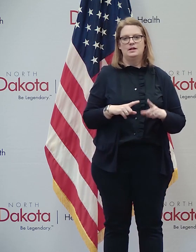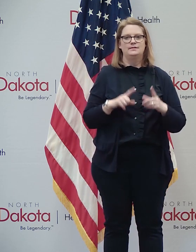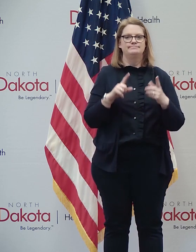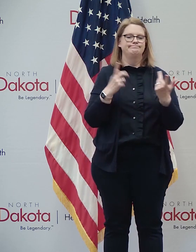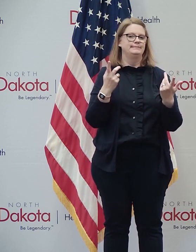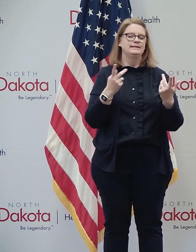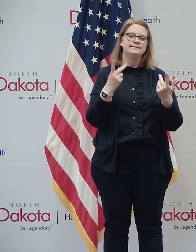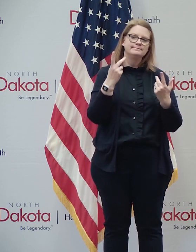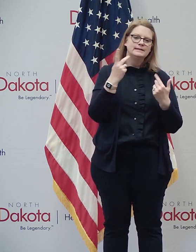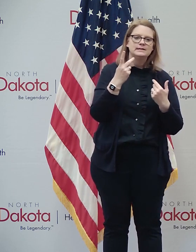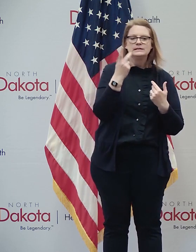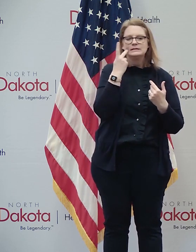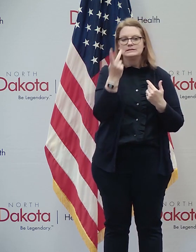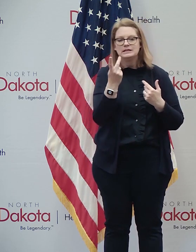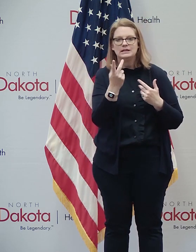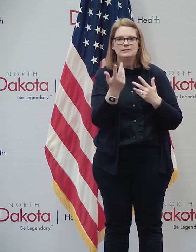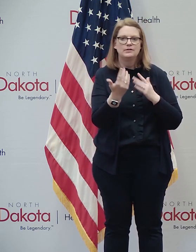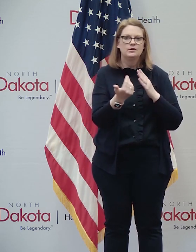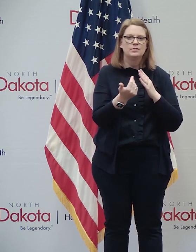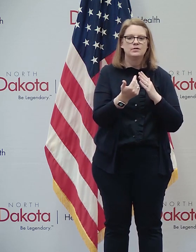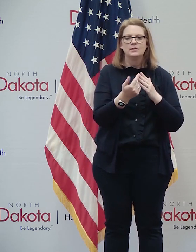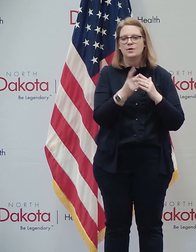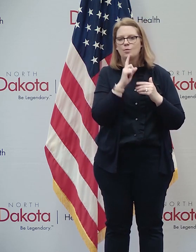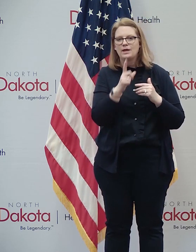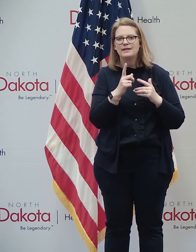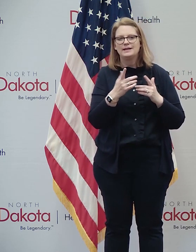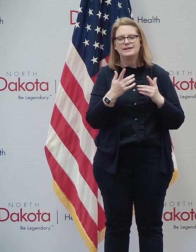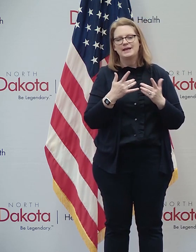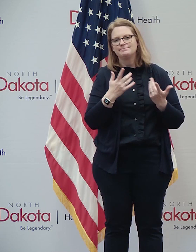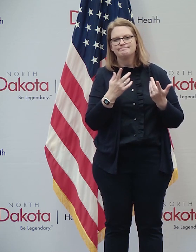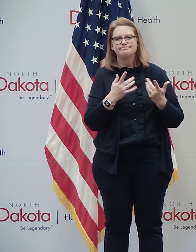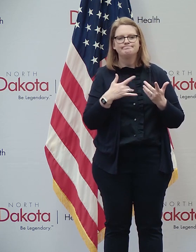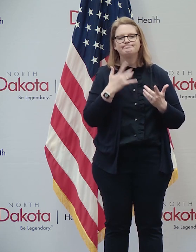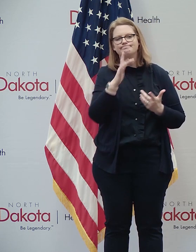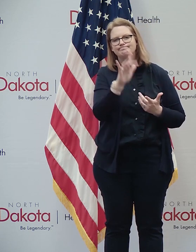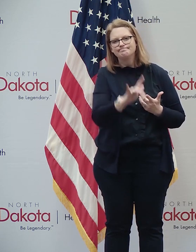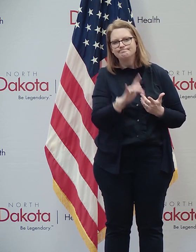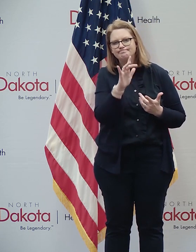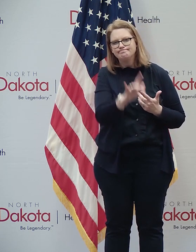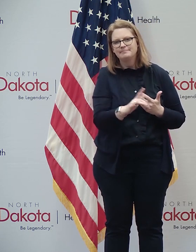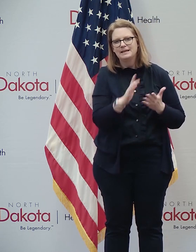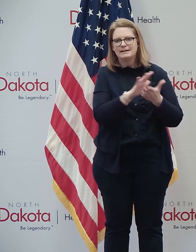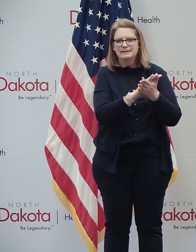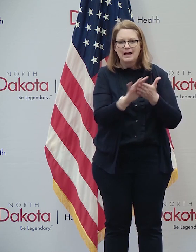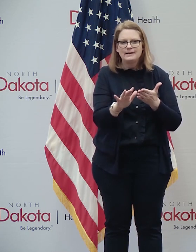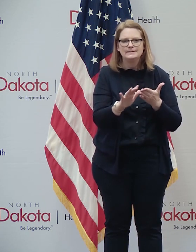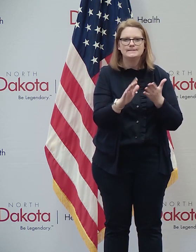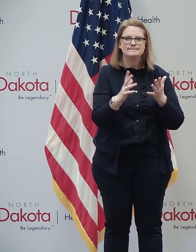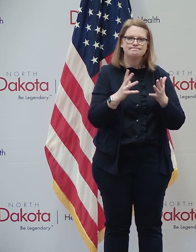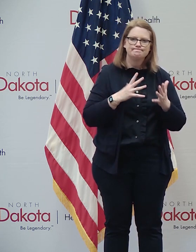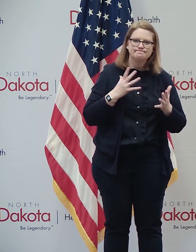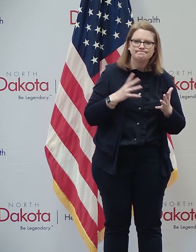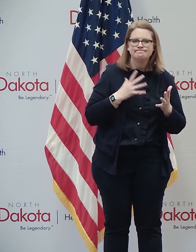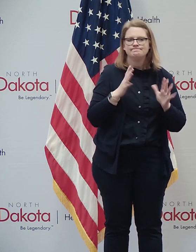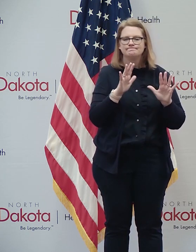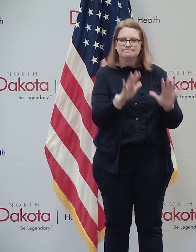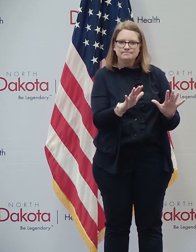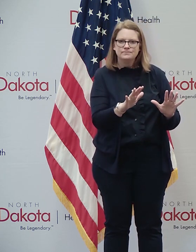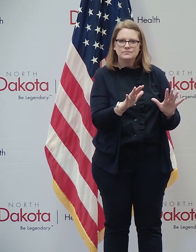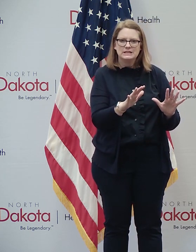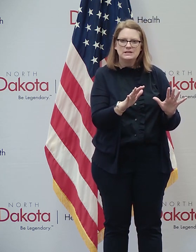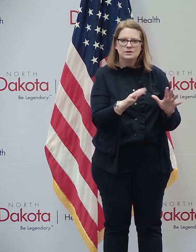or those that are providing services throughout this entire time, whether they're on the front lines of healthcare or the front lines of